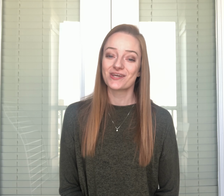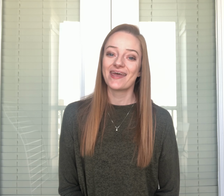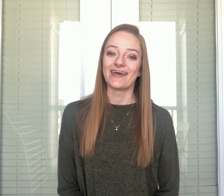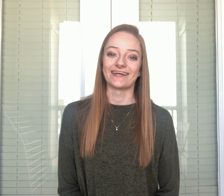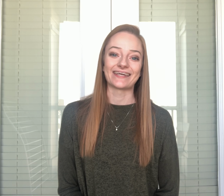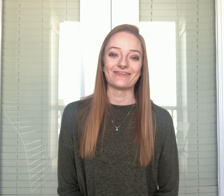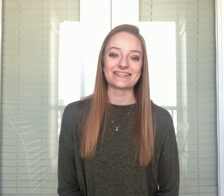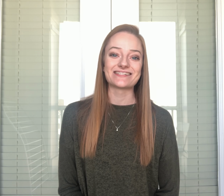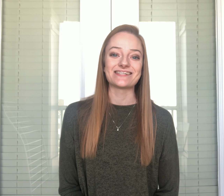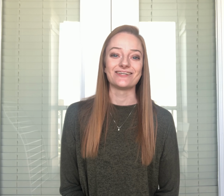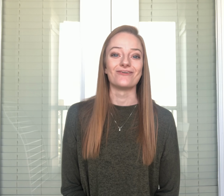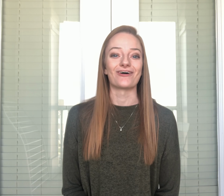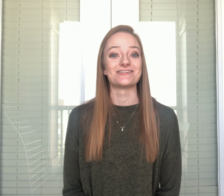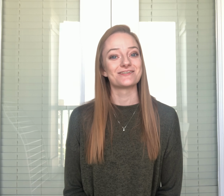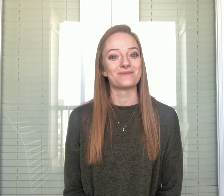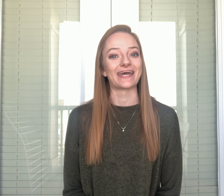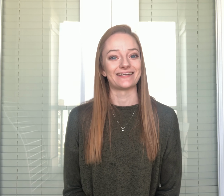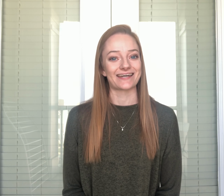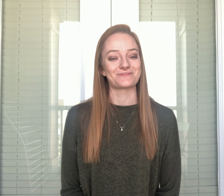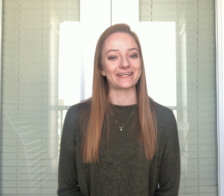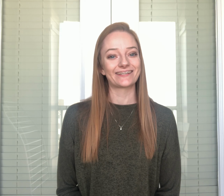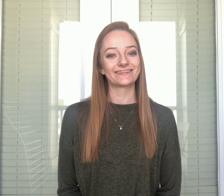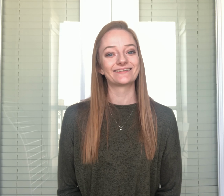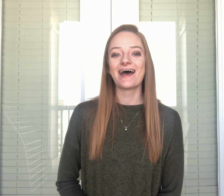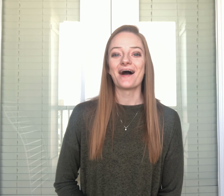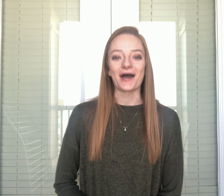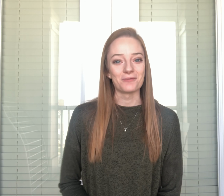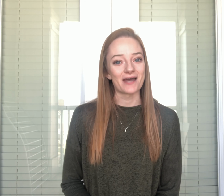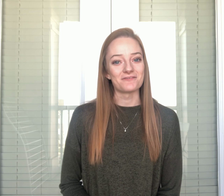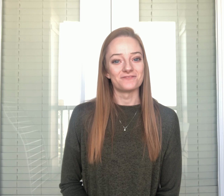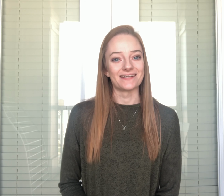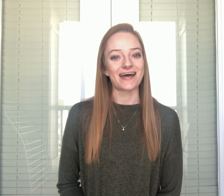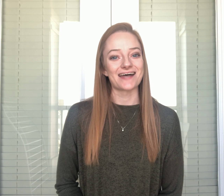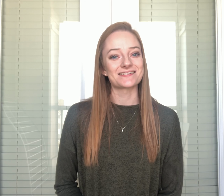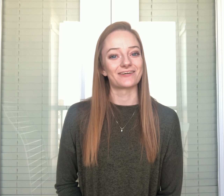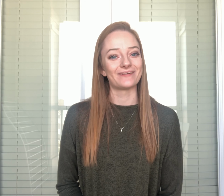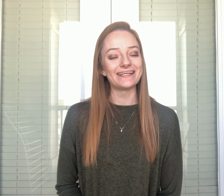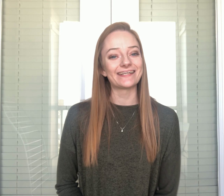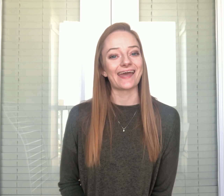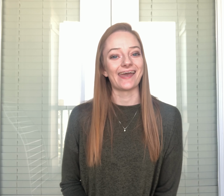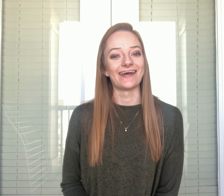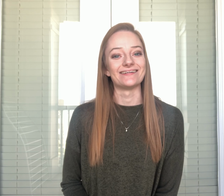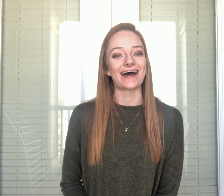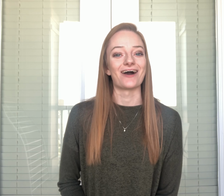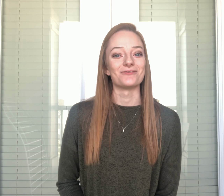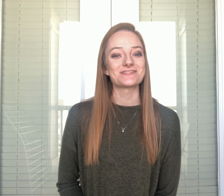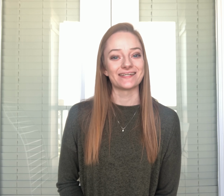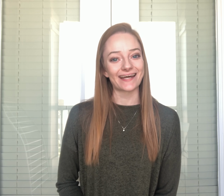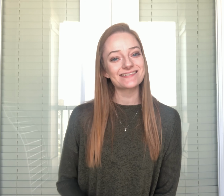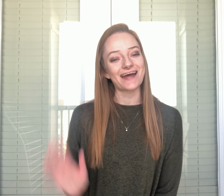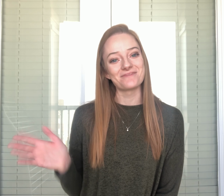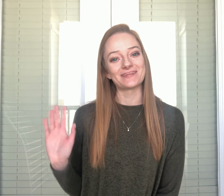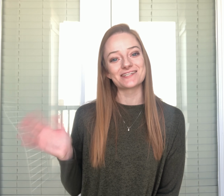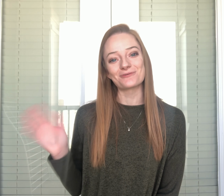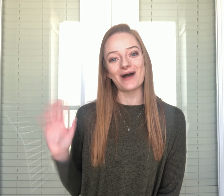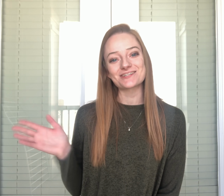and I can't wait to see you on Zoom again next week. I hope you have a fantastic week and I'll see you next time. Thanks for watching.